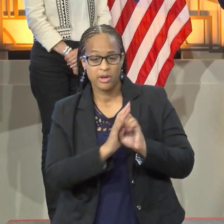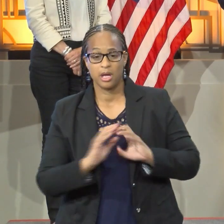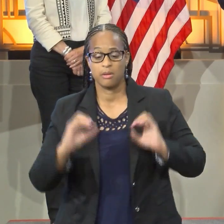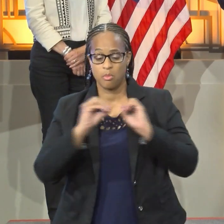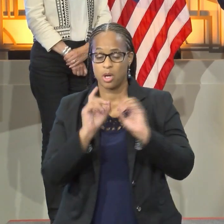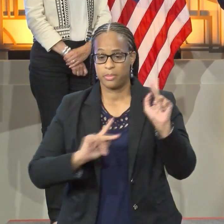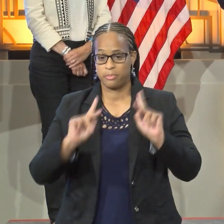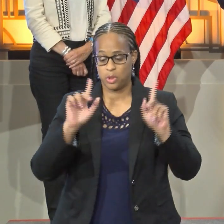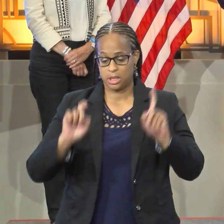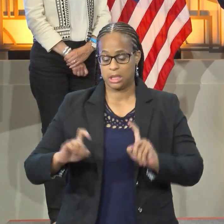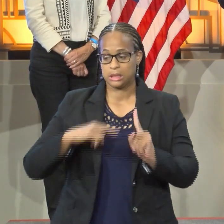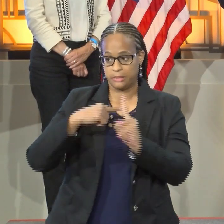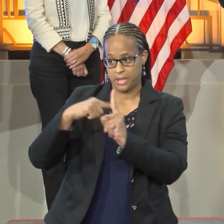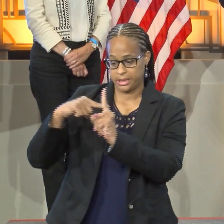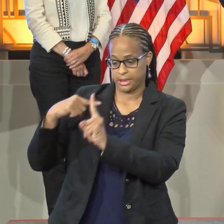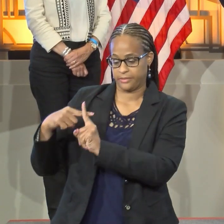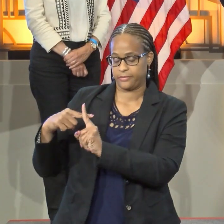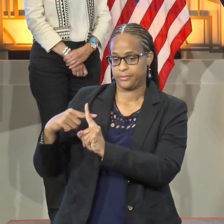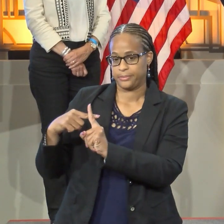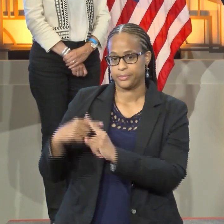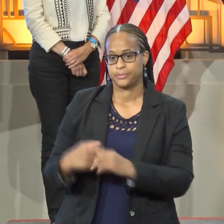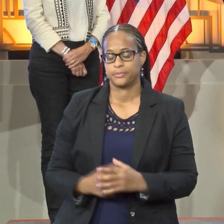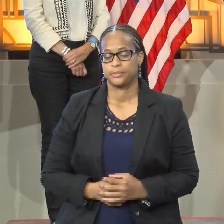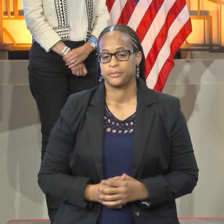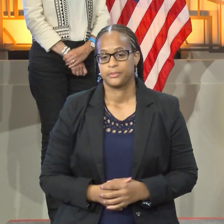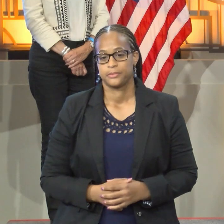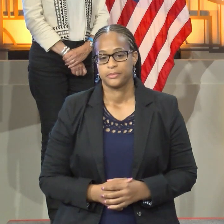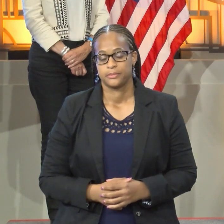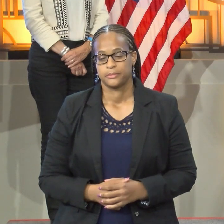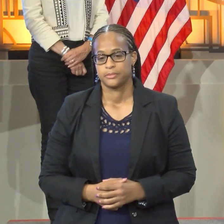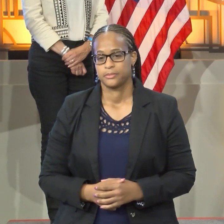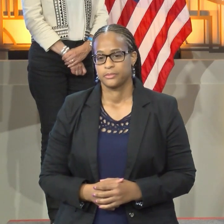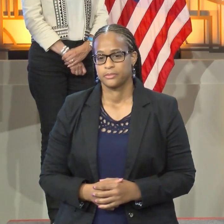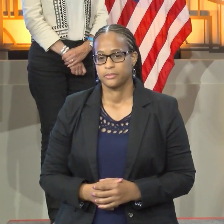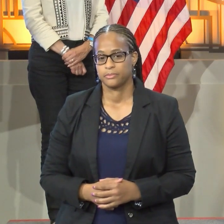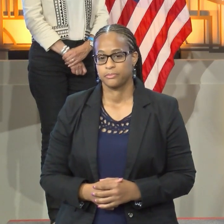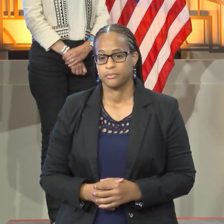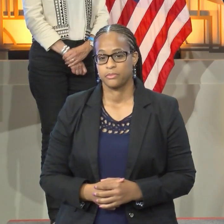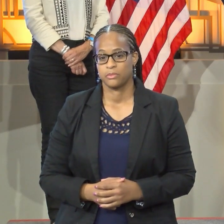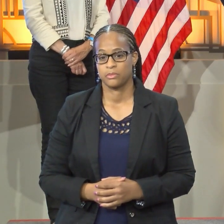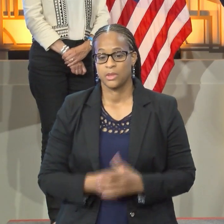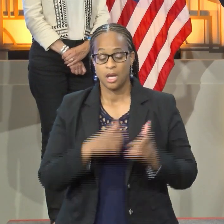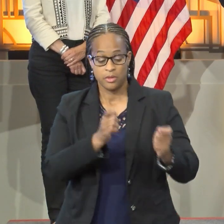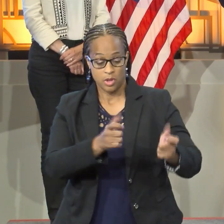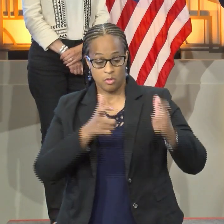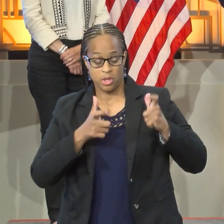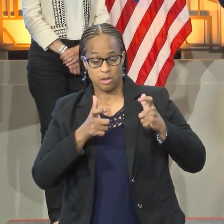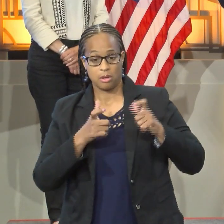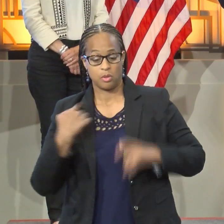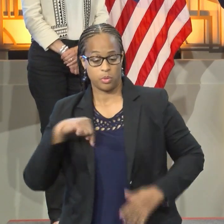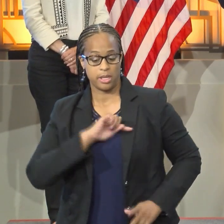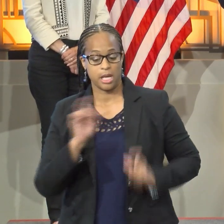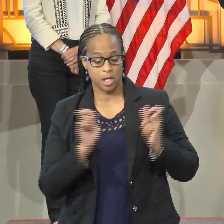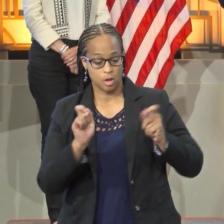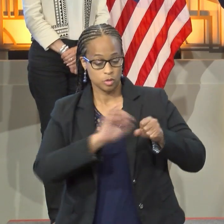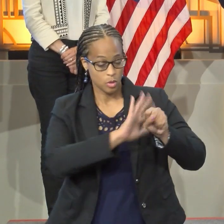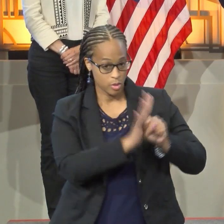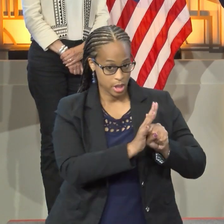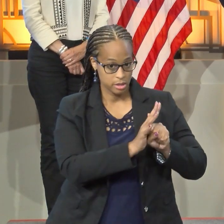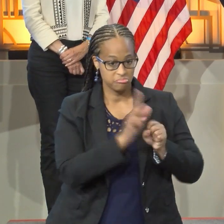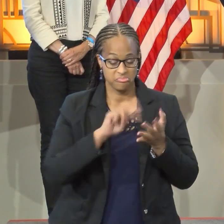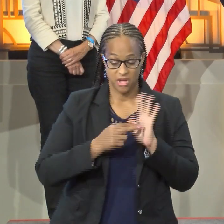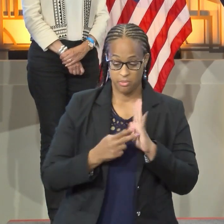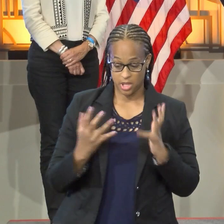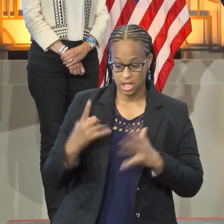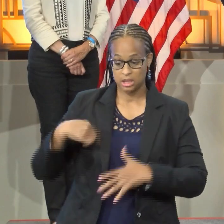are testing positive. The faster we get the virus under control, the faster we can get